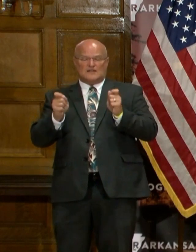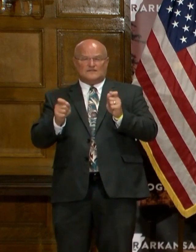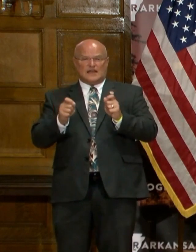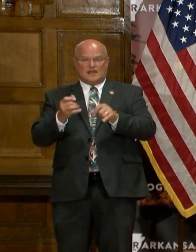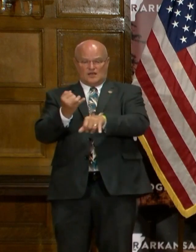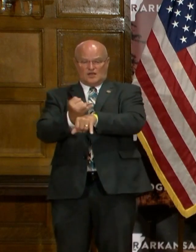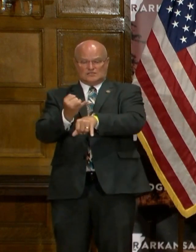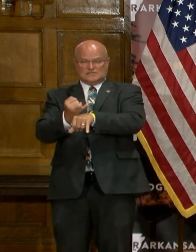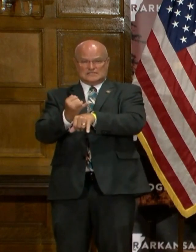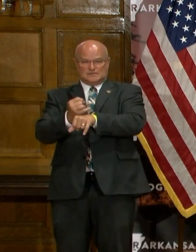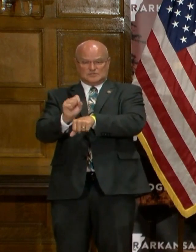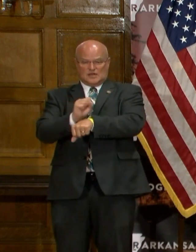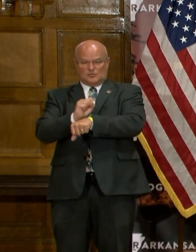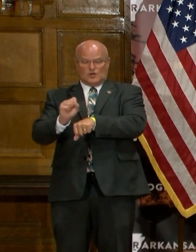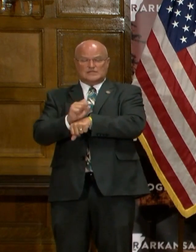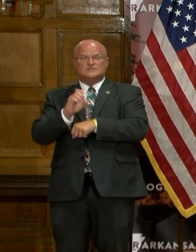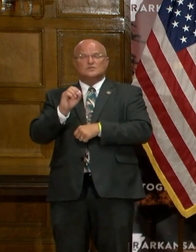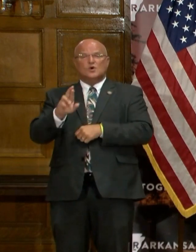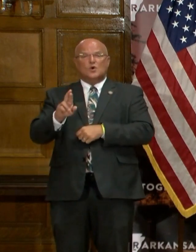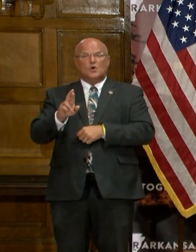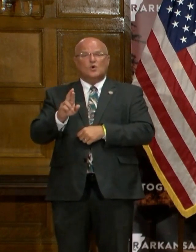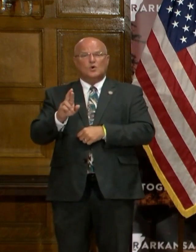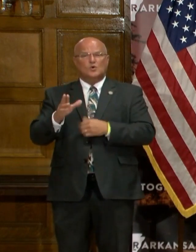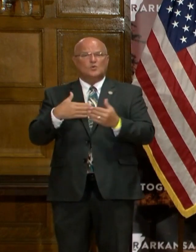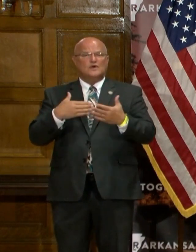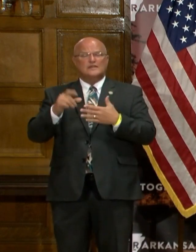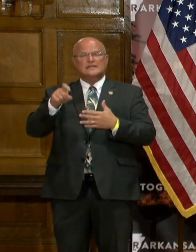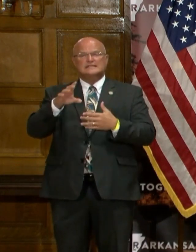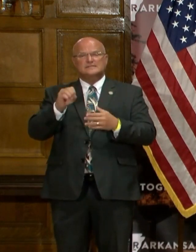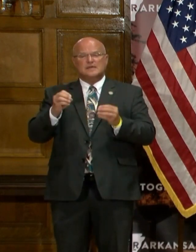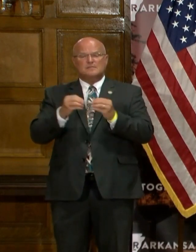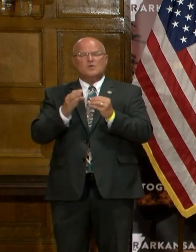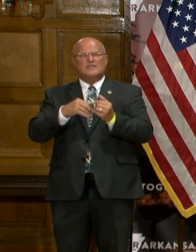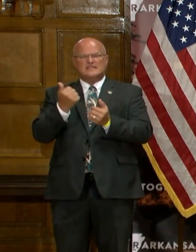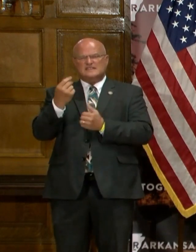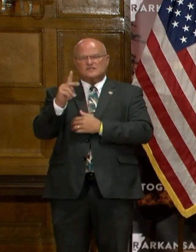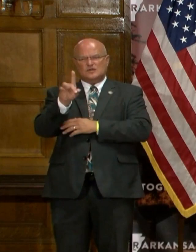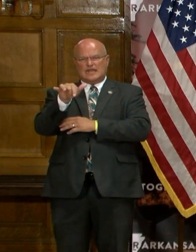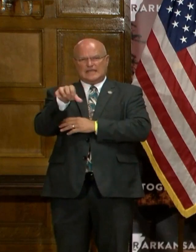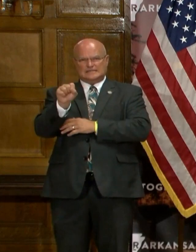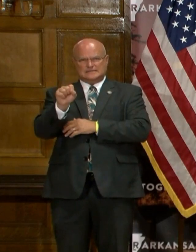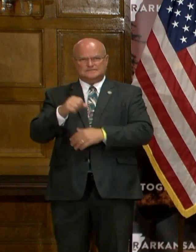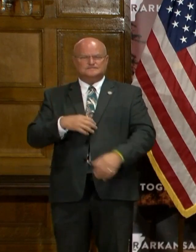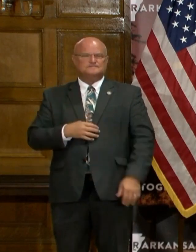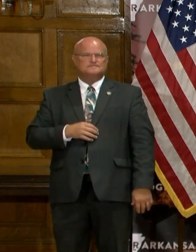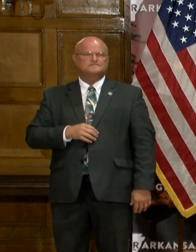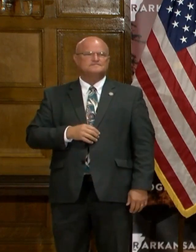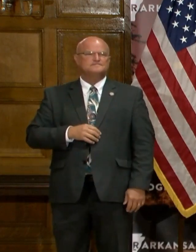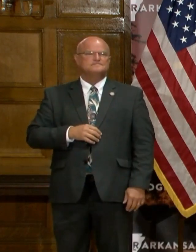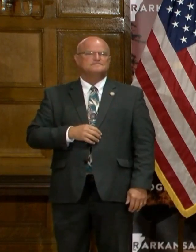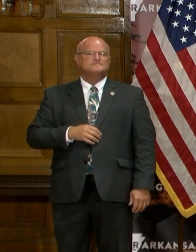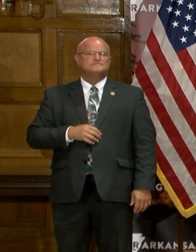on-site operations or to whether or not it needs to be more than just a few days.